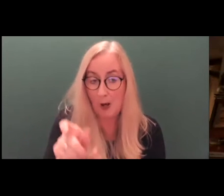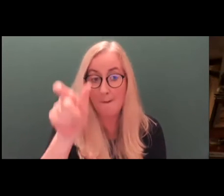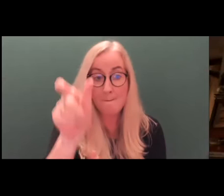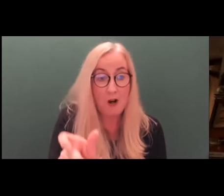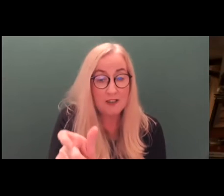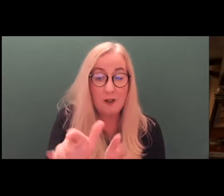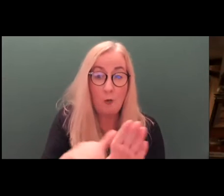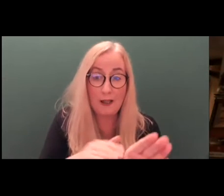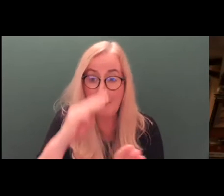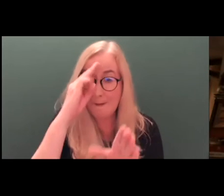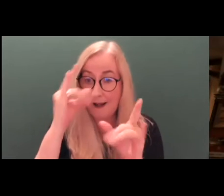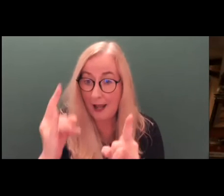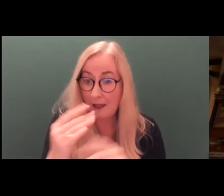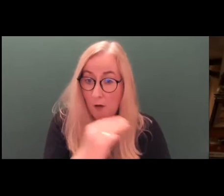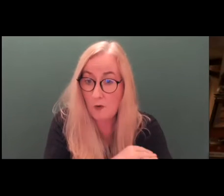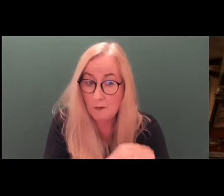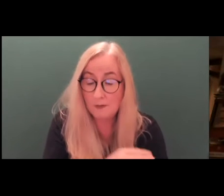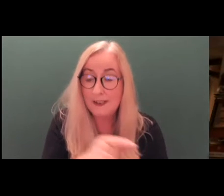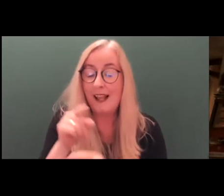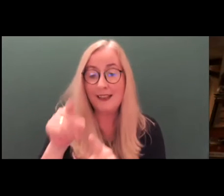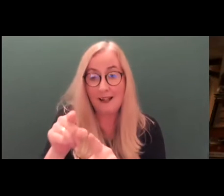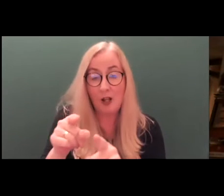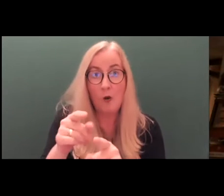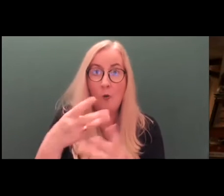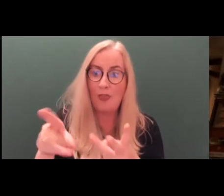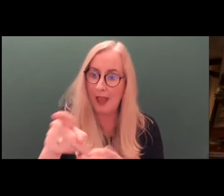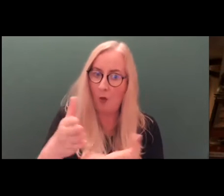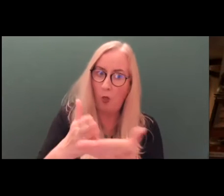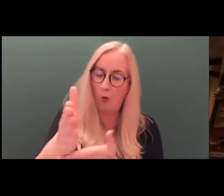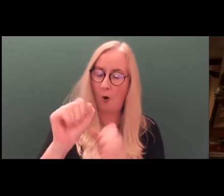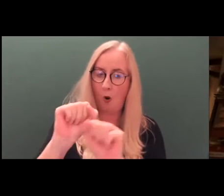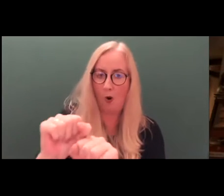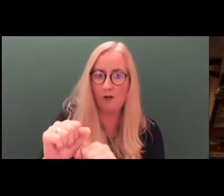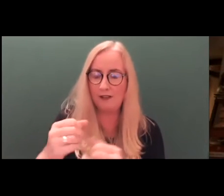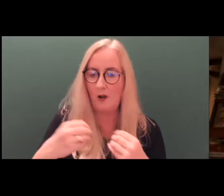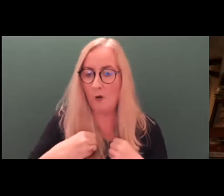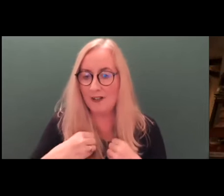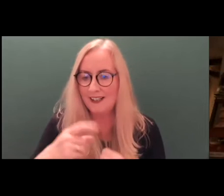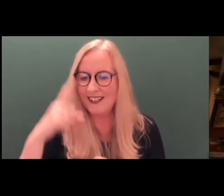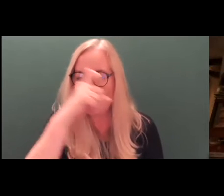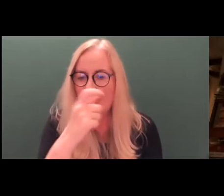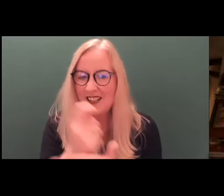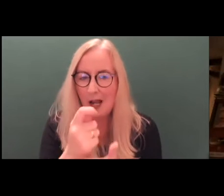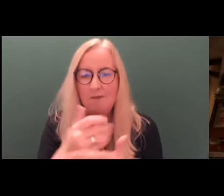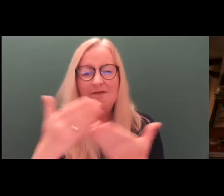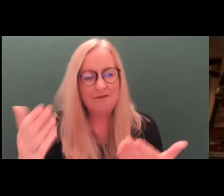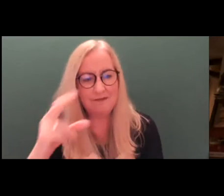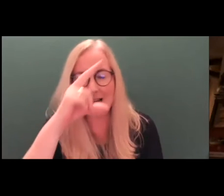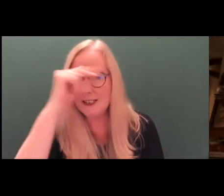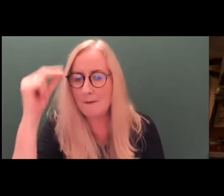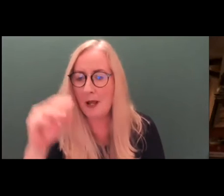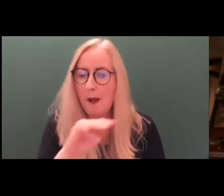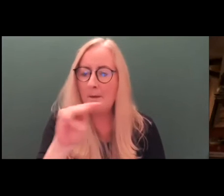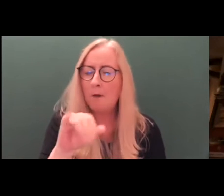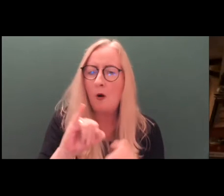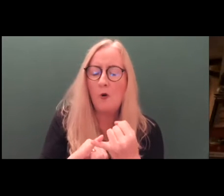problems of the most difficult kind. And with this, I mean, for example, people who live